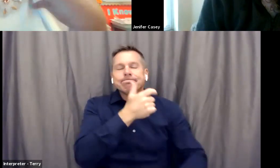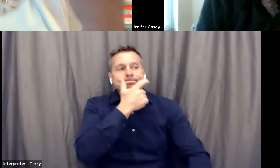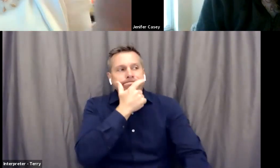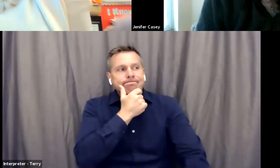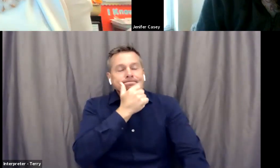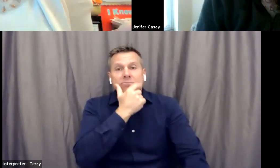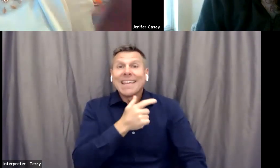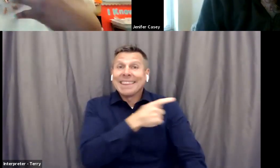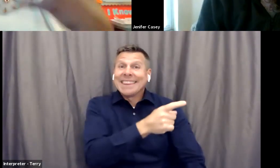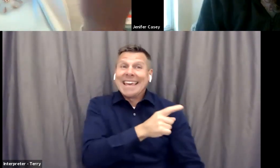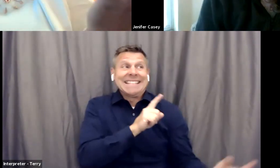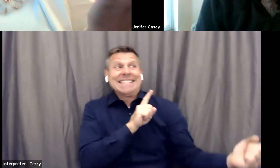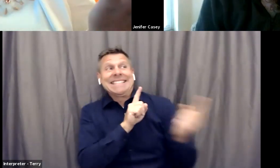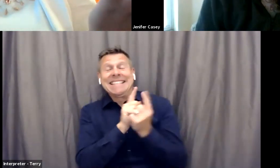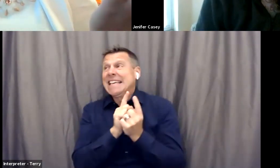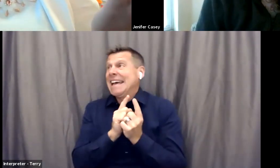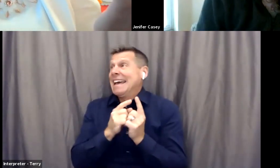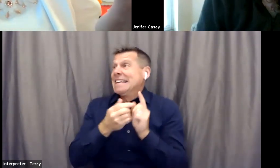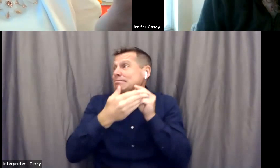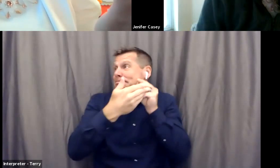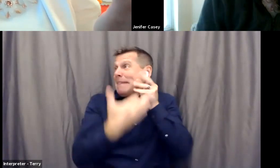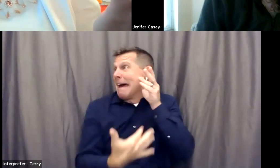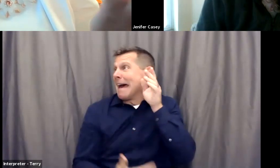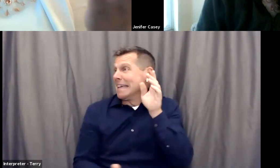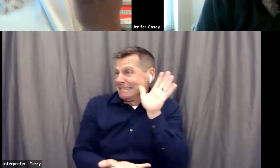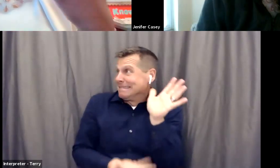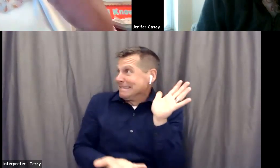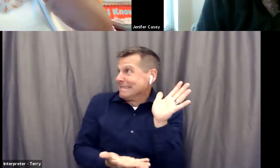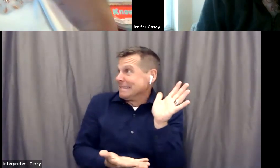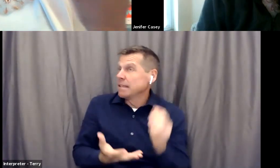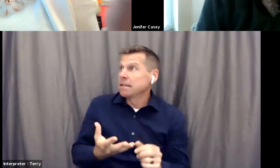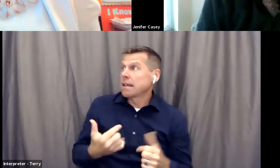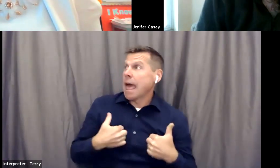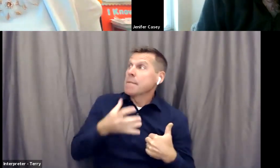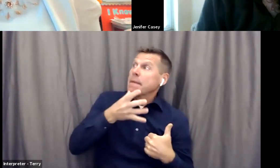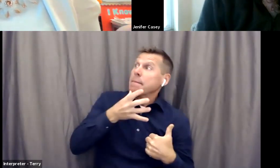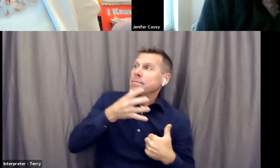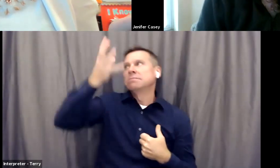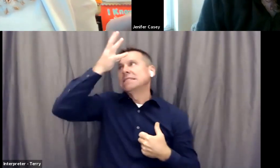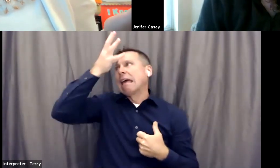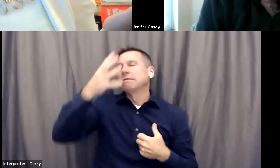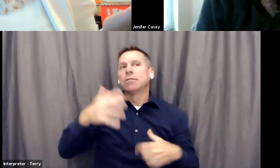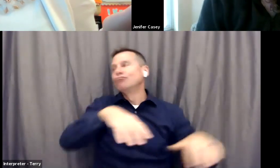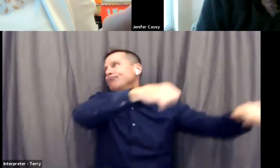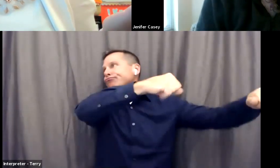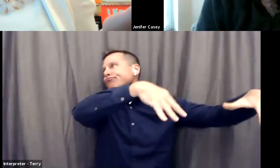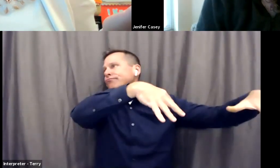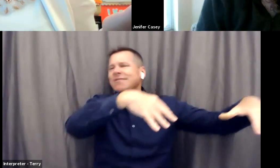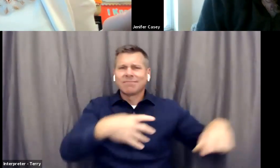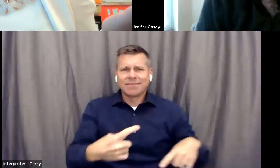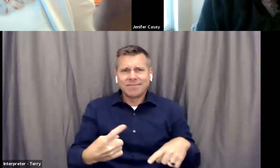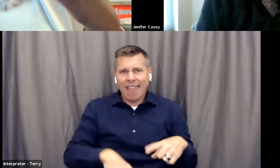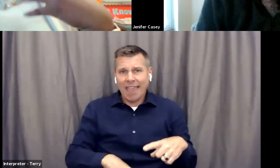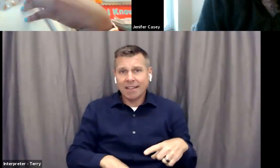to you with all their it's not like they can stop being a parent or they can remove the formerly